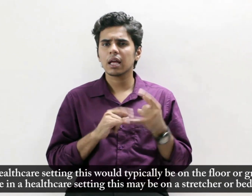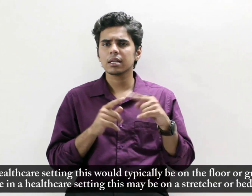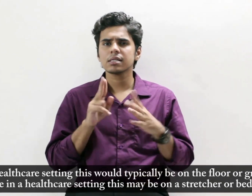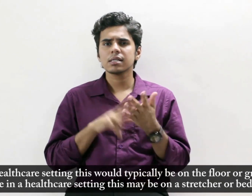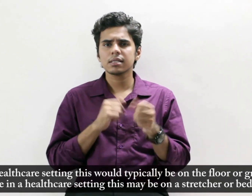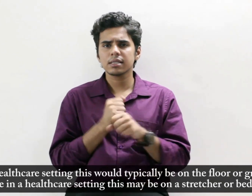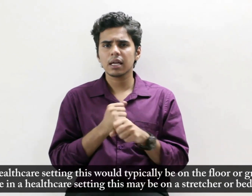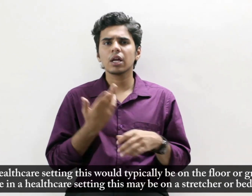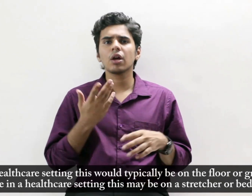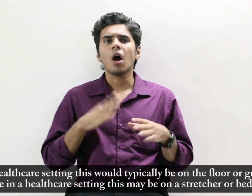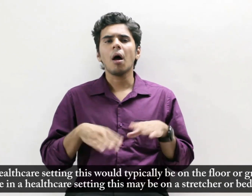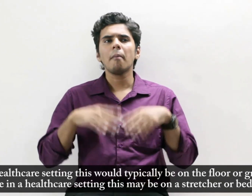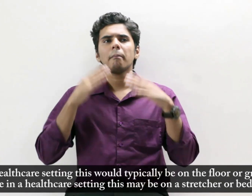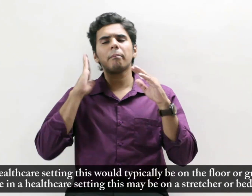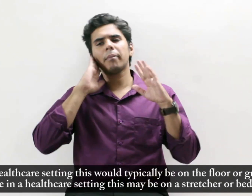a stretcher or bed.